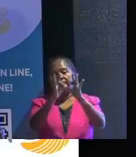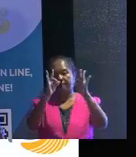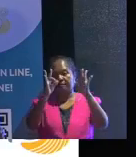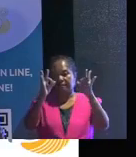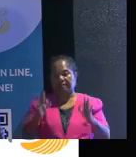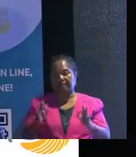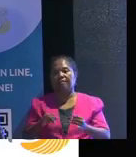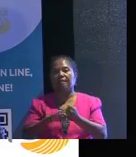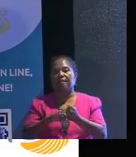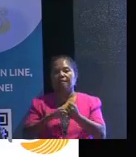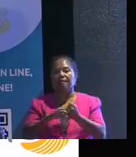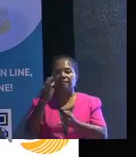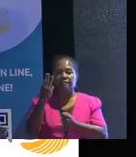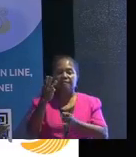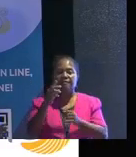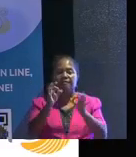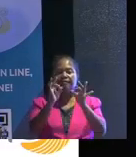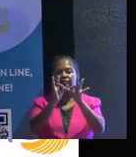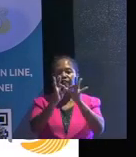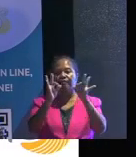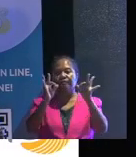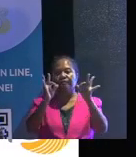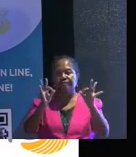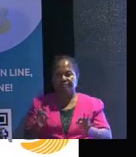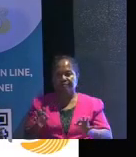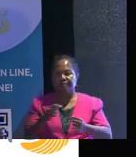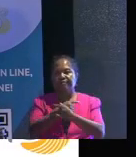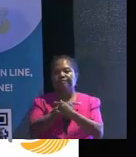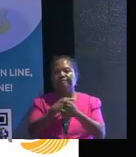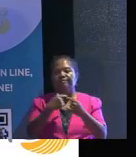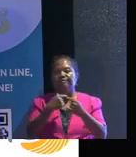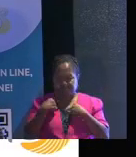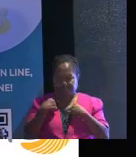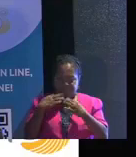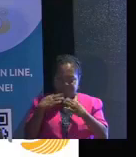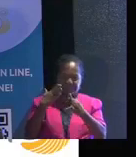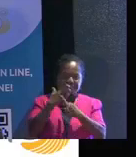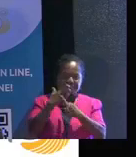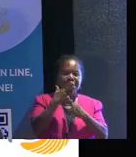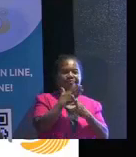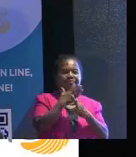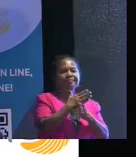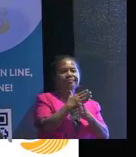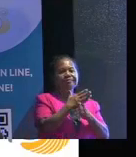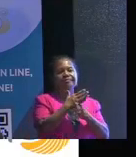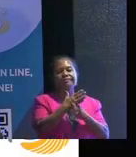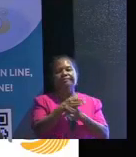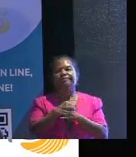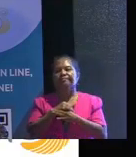S3 form. We will go through that in detail when we are going through the employee obligation.